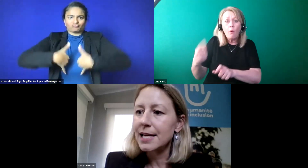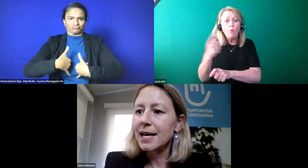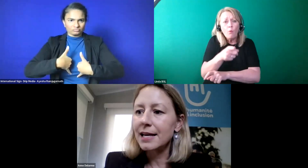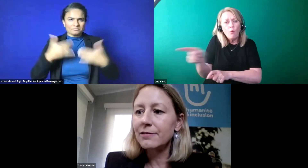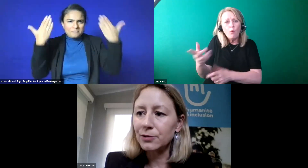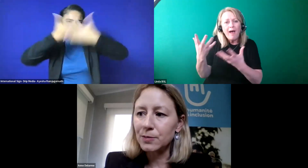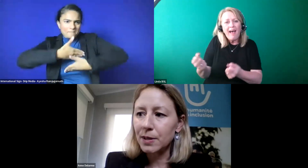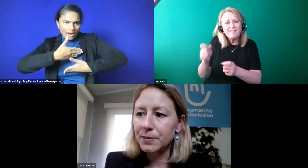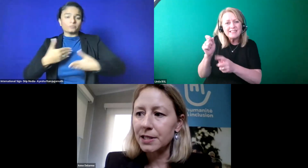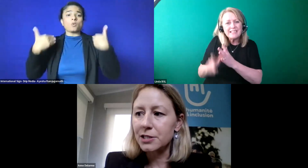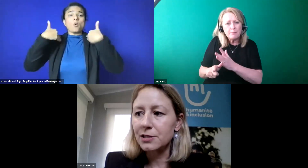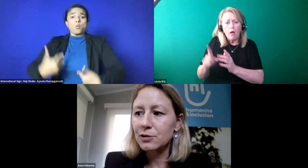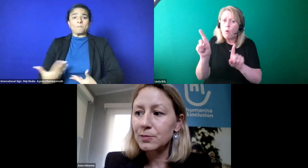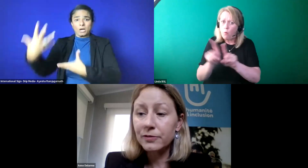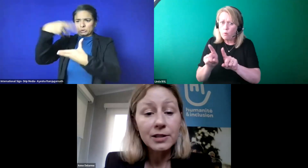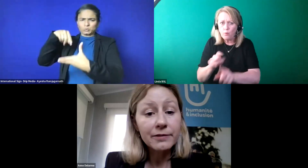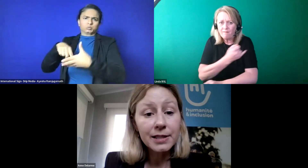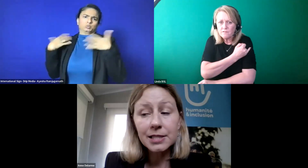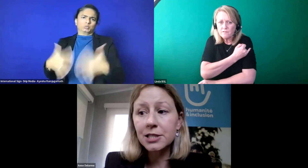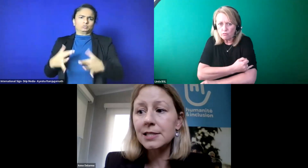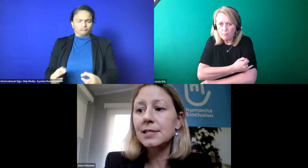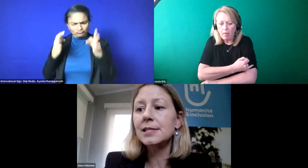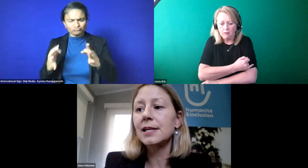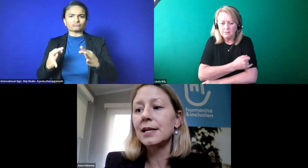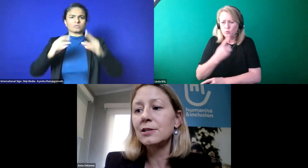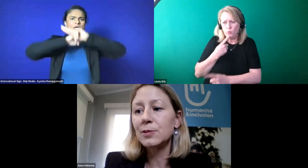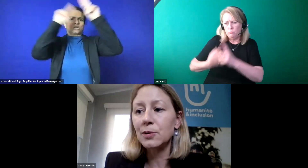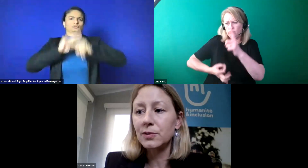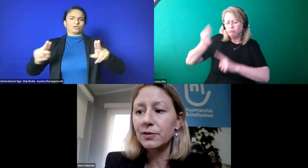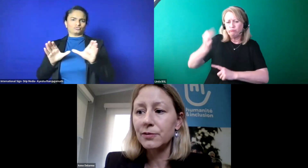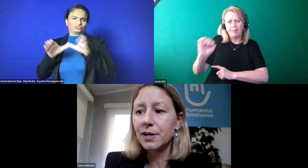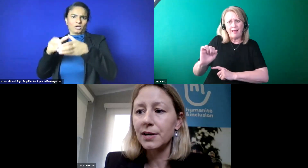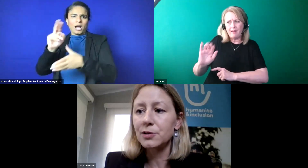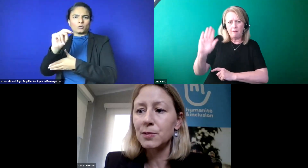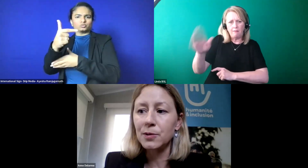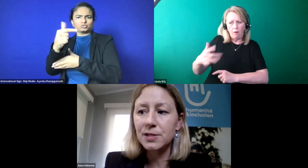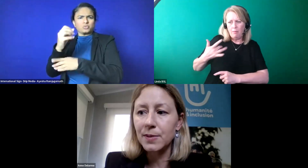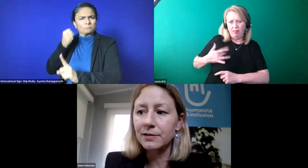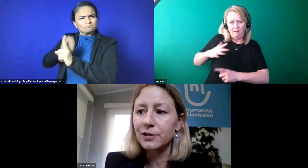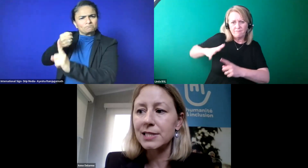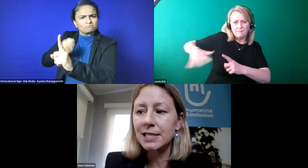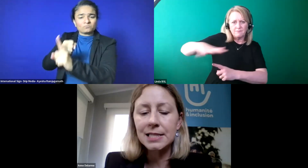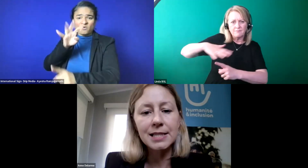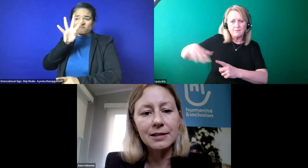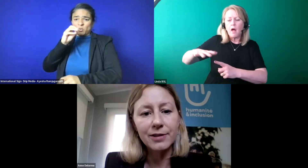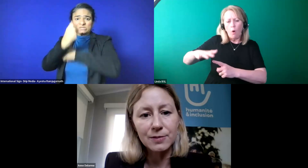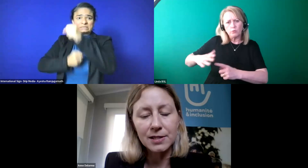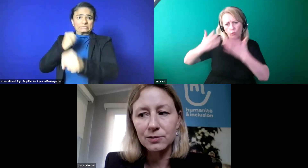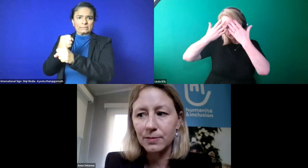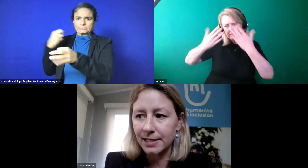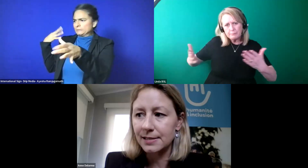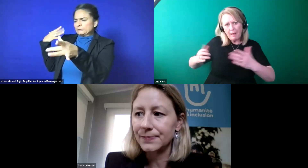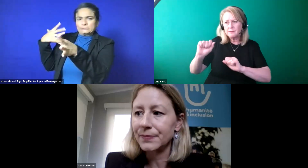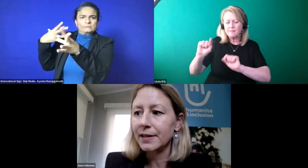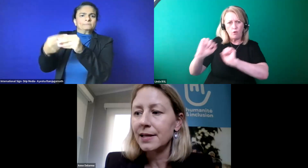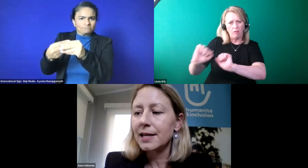disabilities and vulnerable populations to improve their living conditions and to promote respect for their dignity and